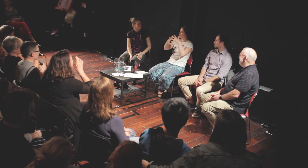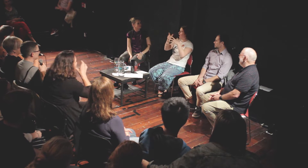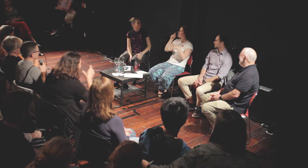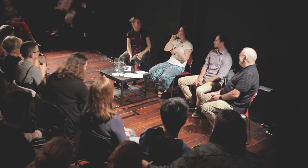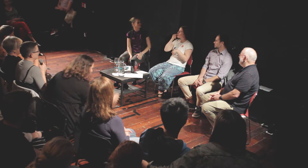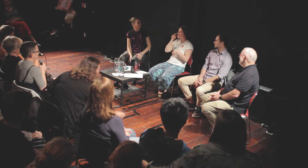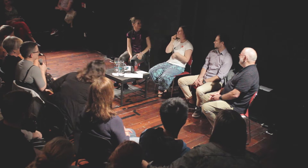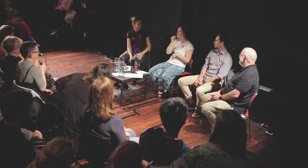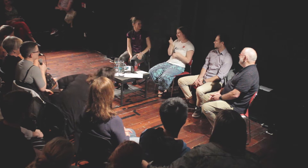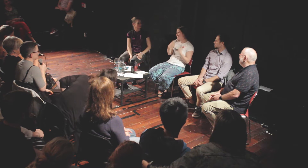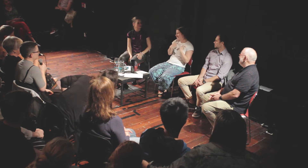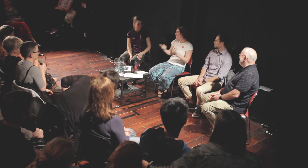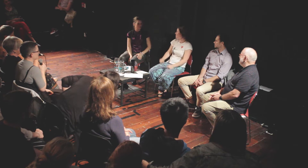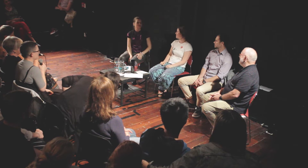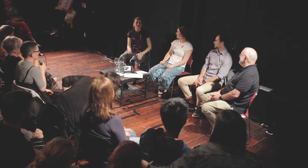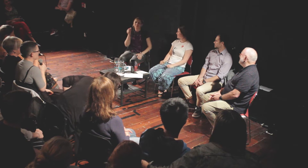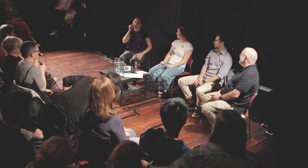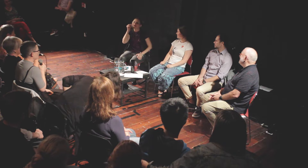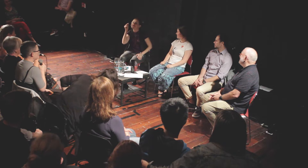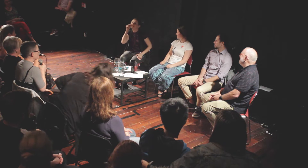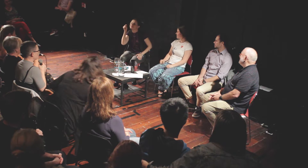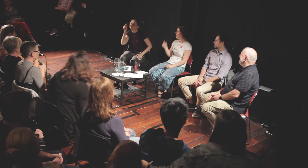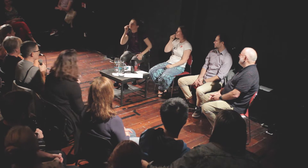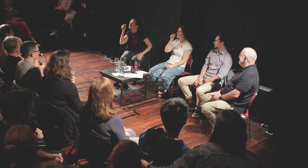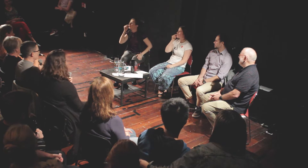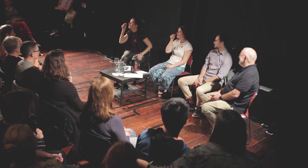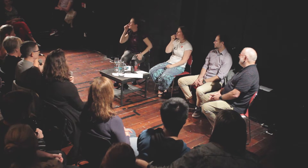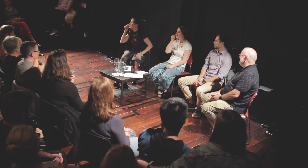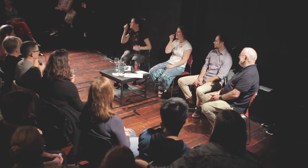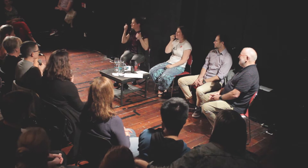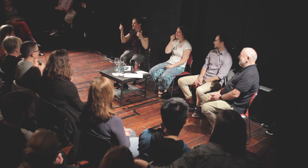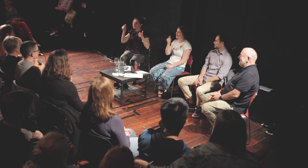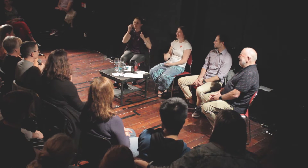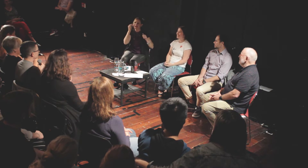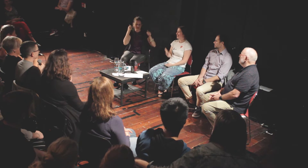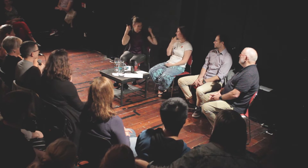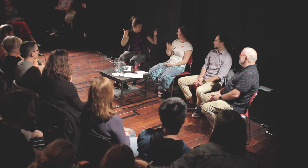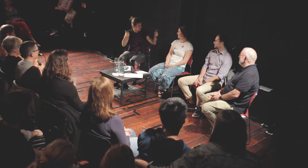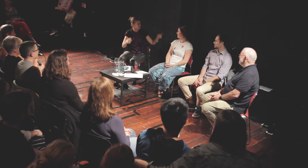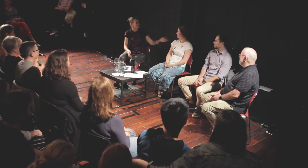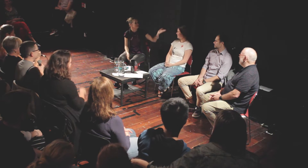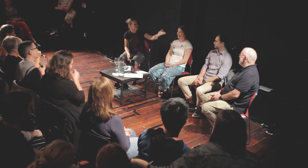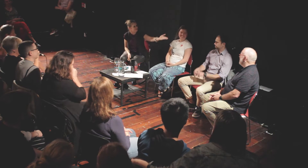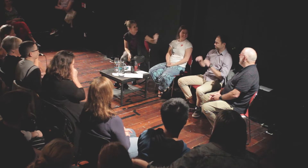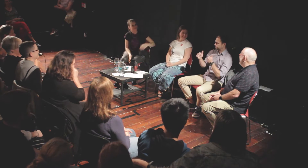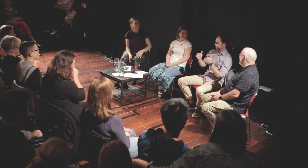such a sweetie. So that's a BSL sign for sweet, British Sign Language. Let's practice that, Megan.